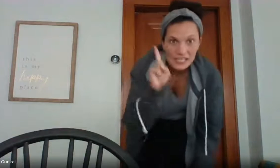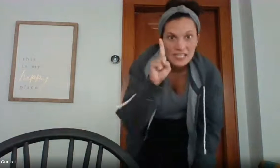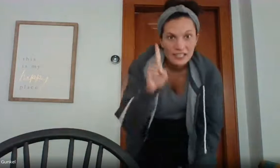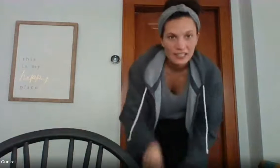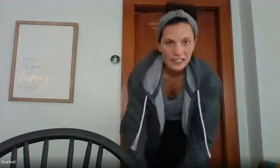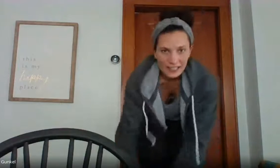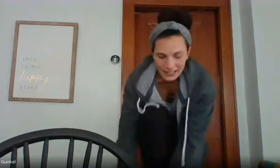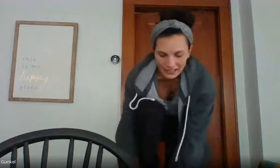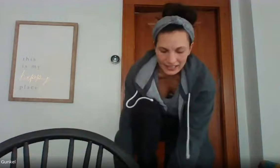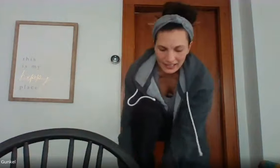One.